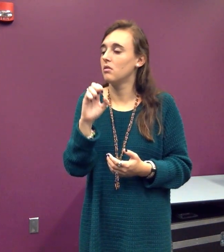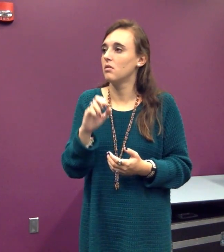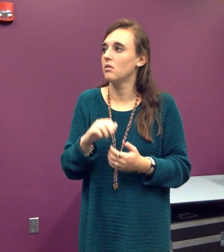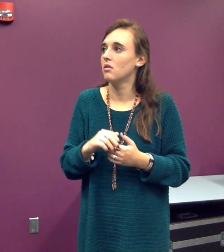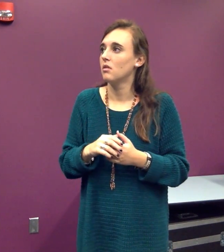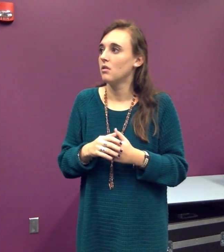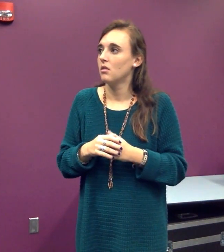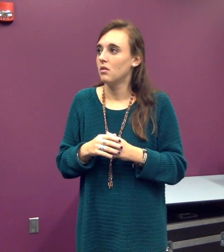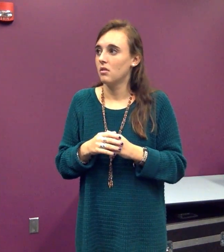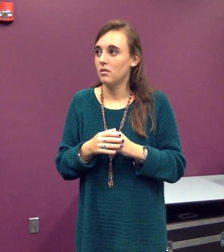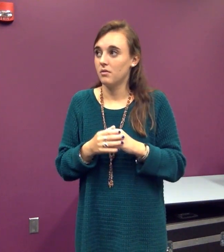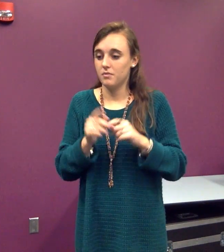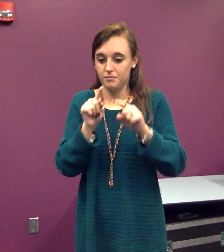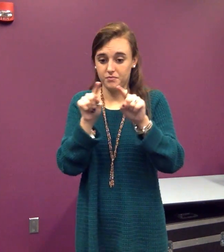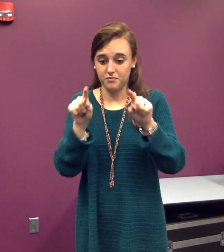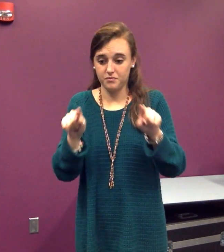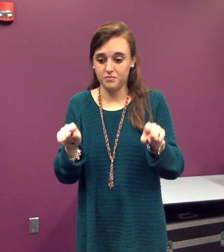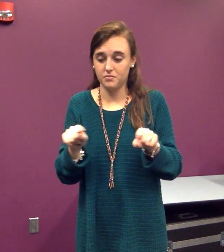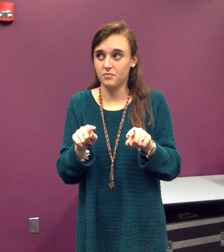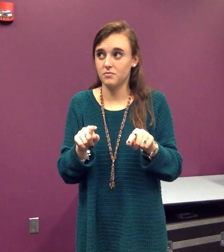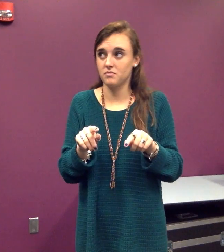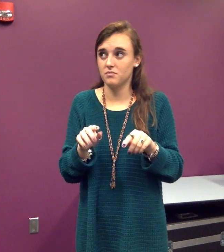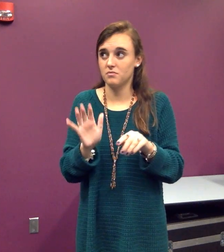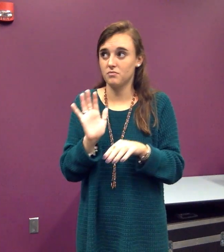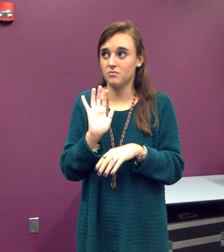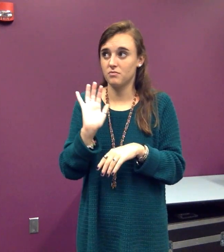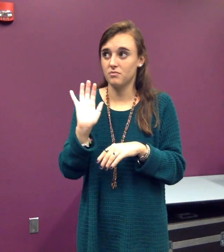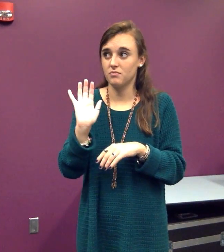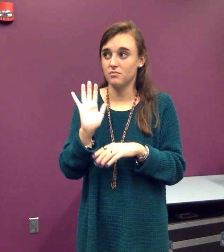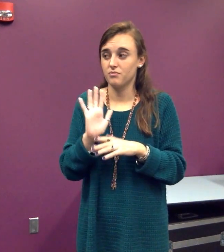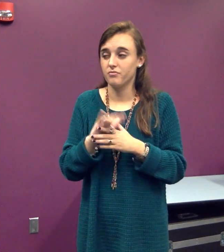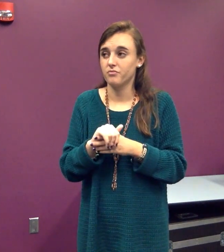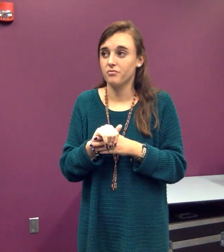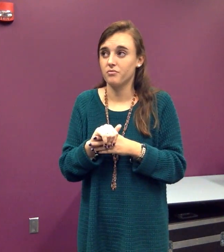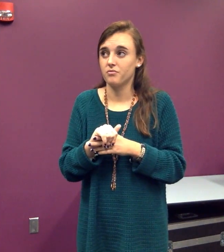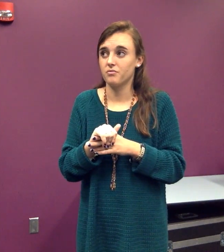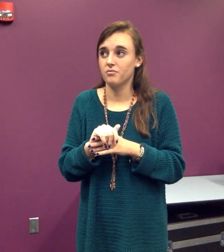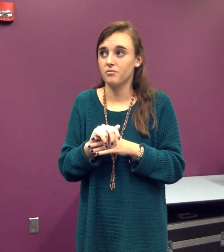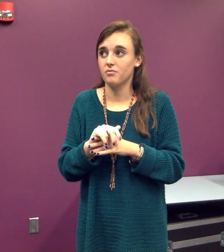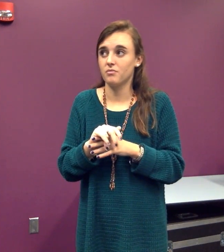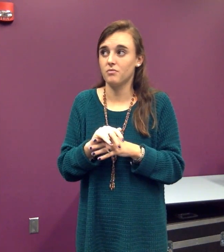to the big tall buildings and turn them into cubes.